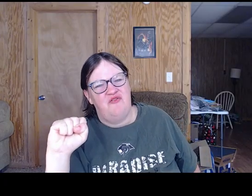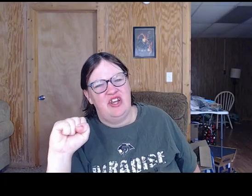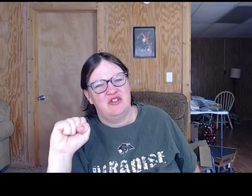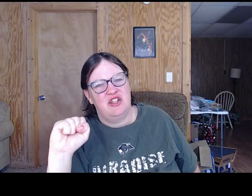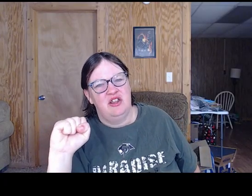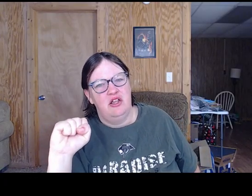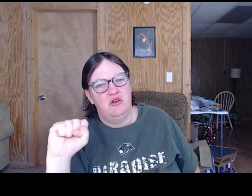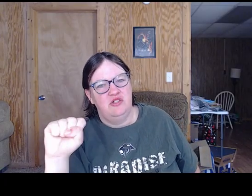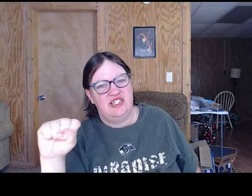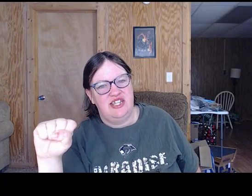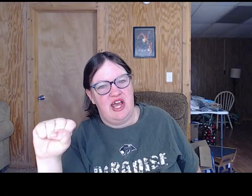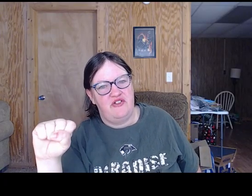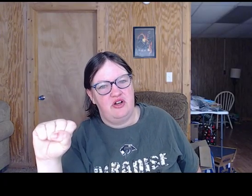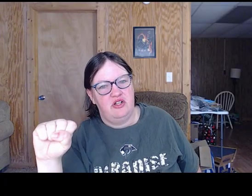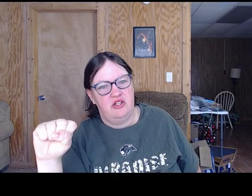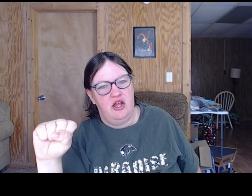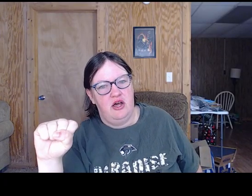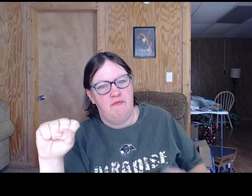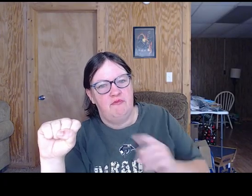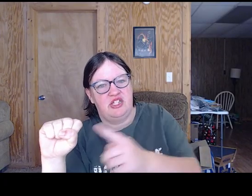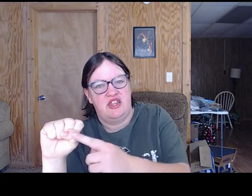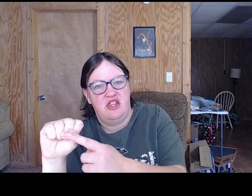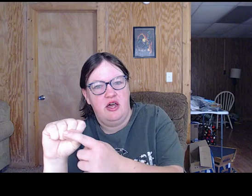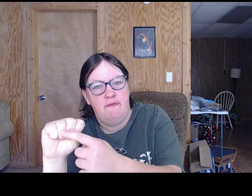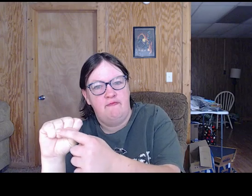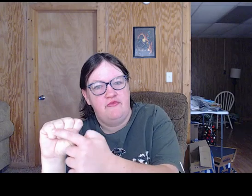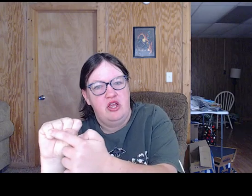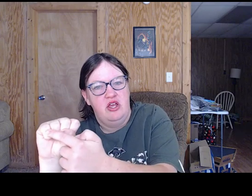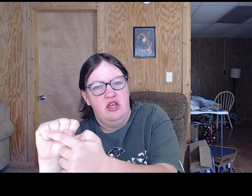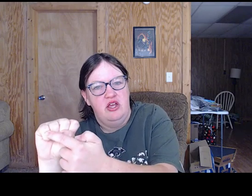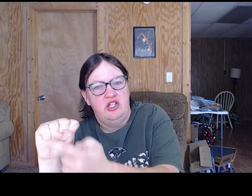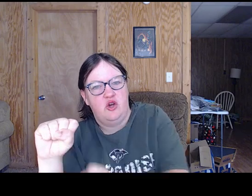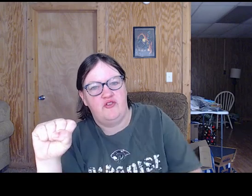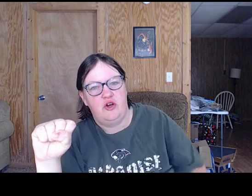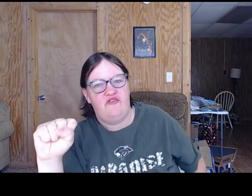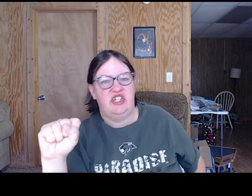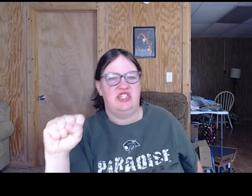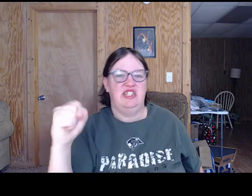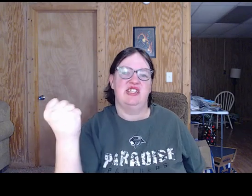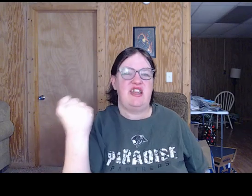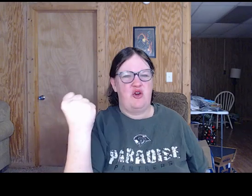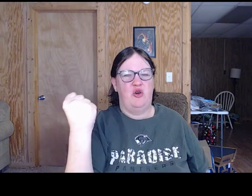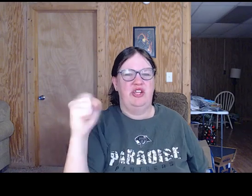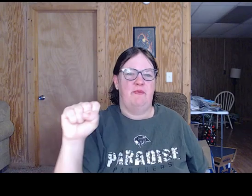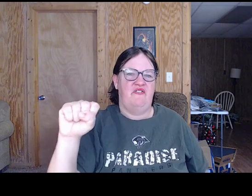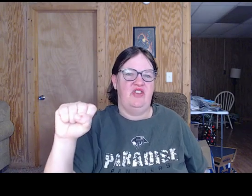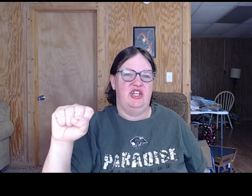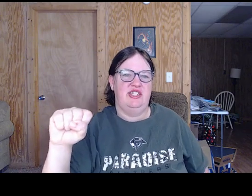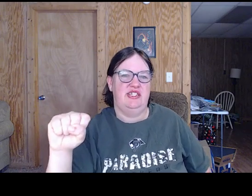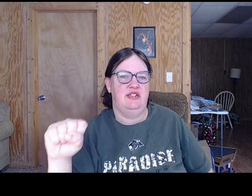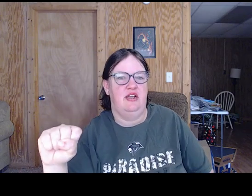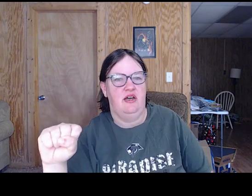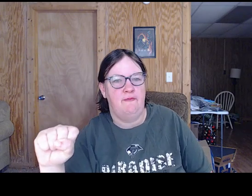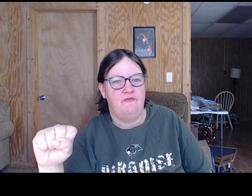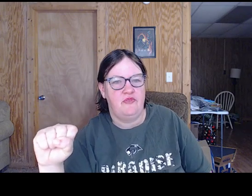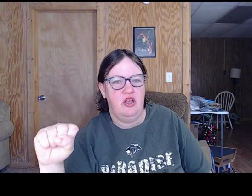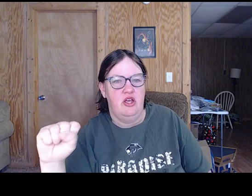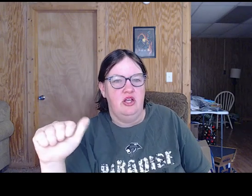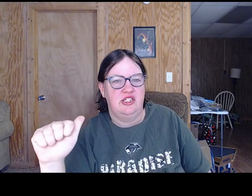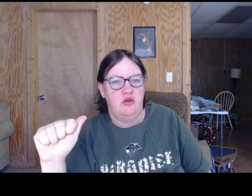fingers closed together, but the thumb is over your fist. It's like you're holding up a fist. So